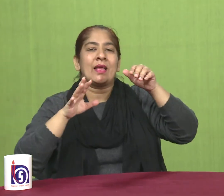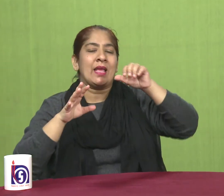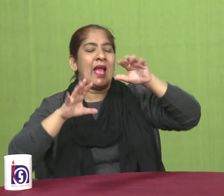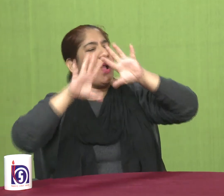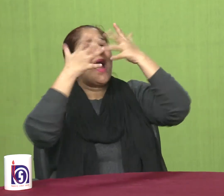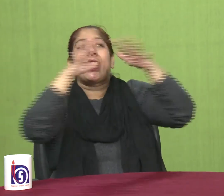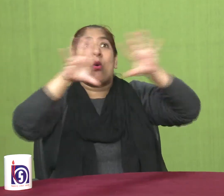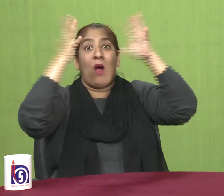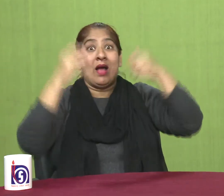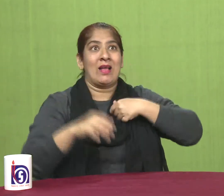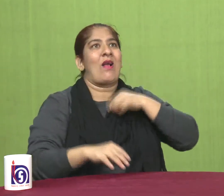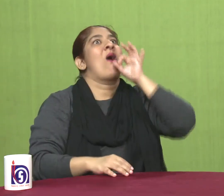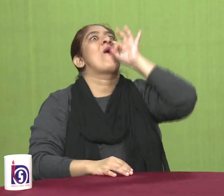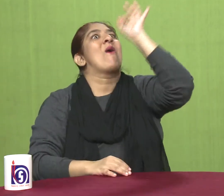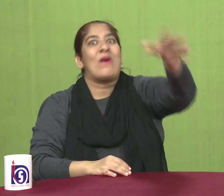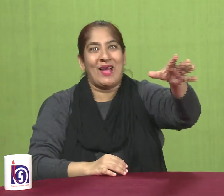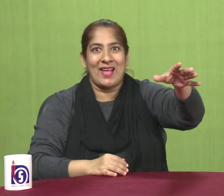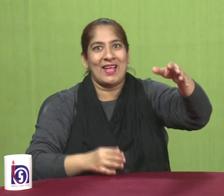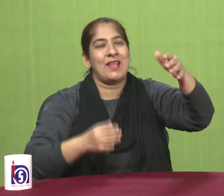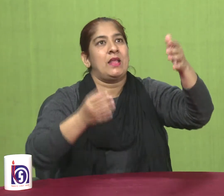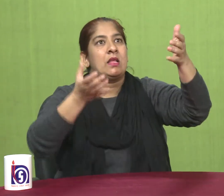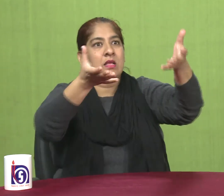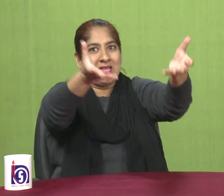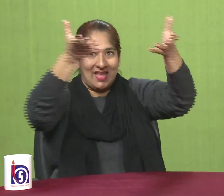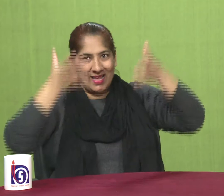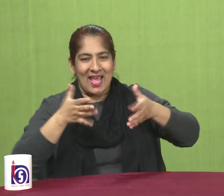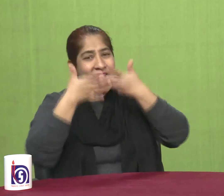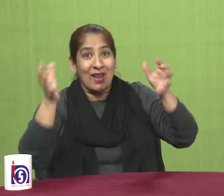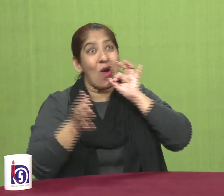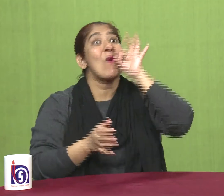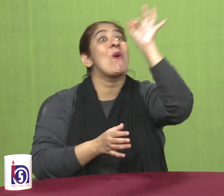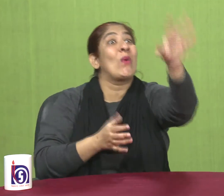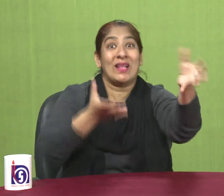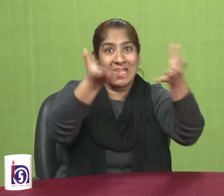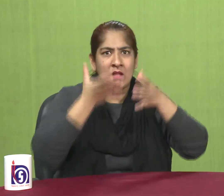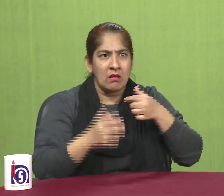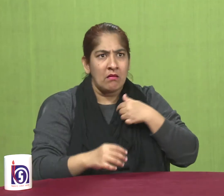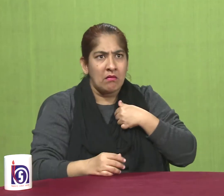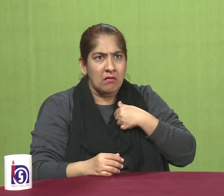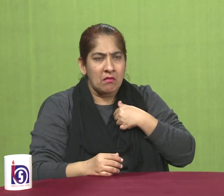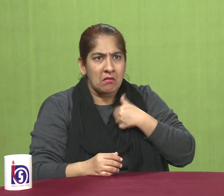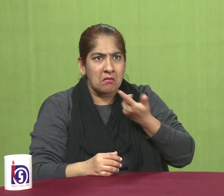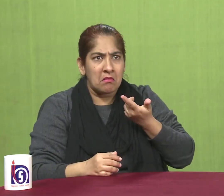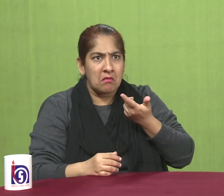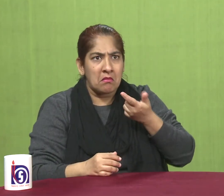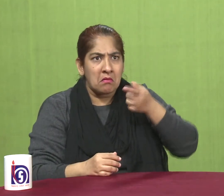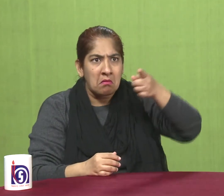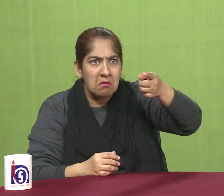know, when we are sending the product, if it is liked by the other person or not, or if the order is actually credible